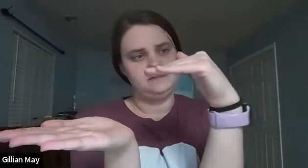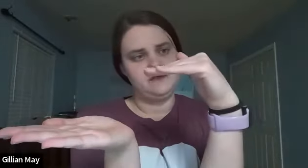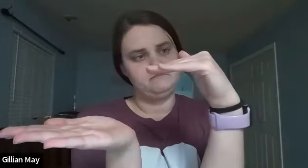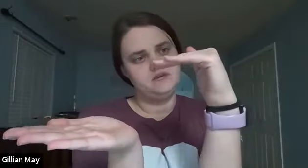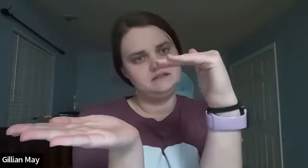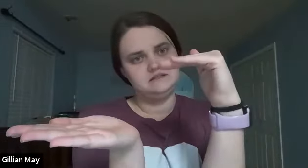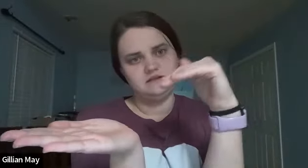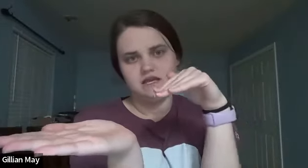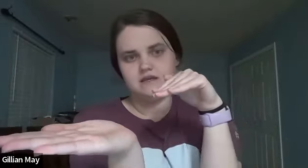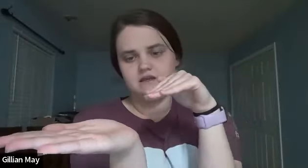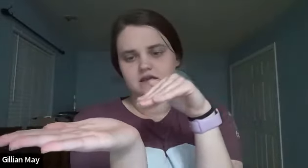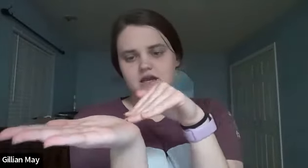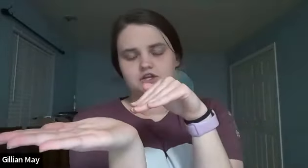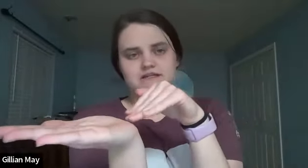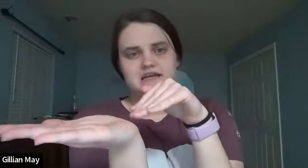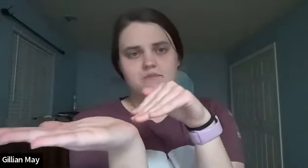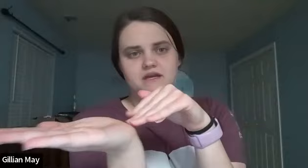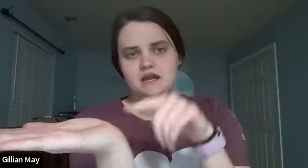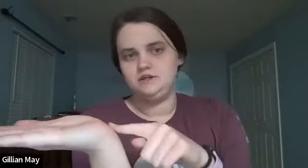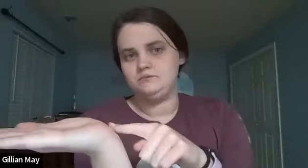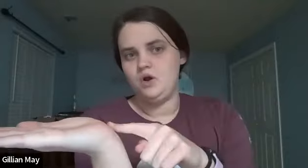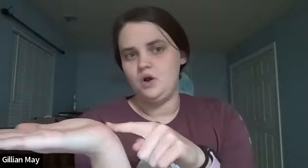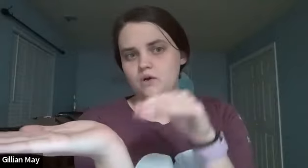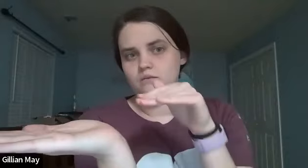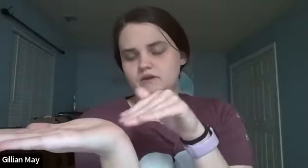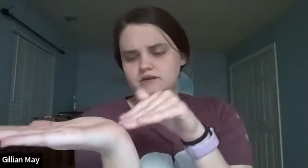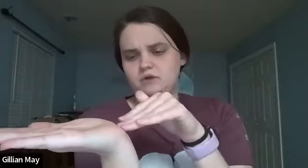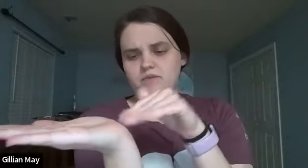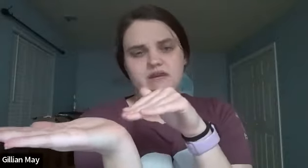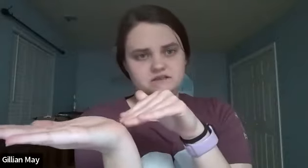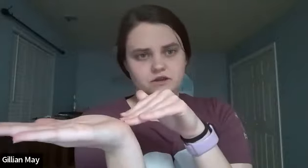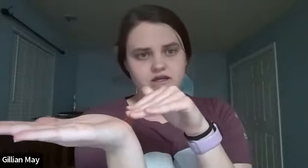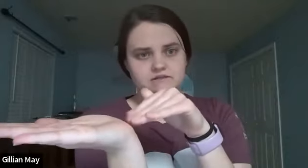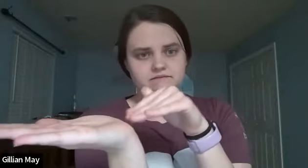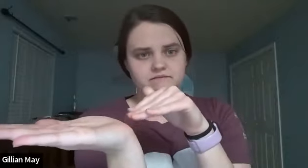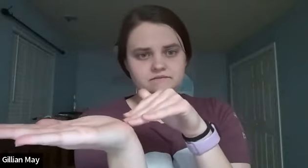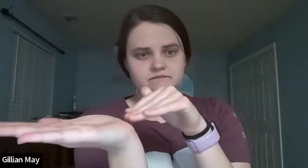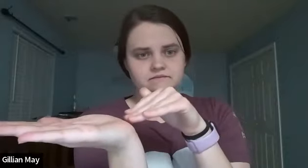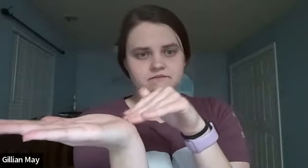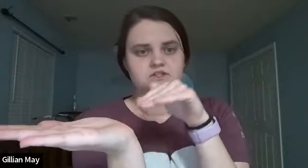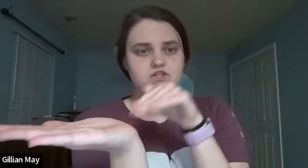that bent hand. And you're going to tap it at your palm, or not palm, the base of your hand.